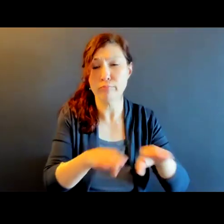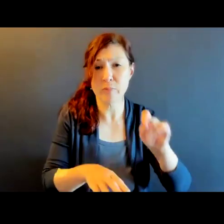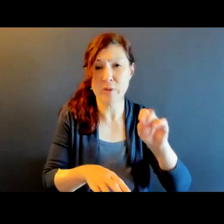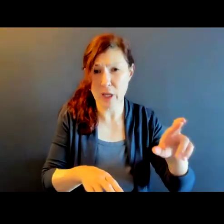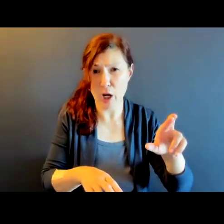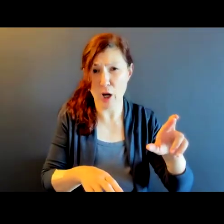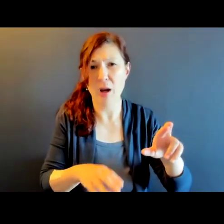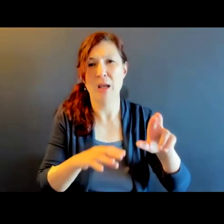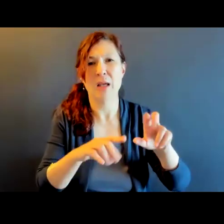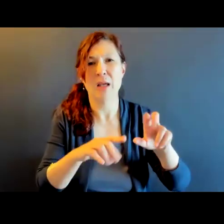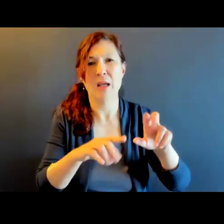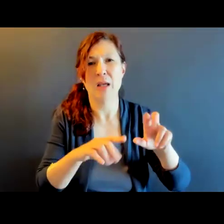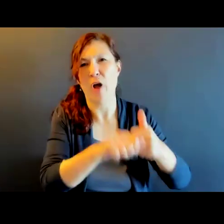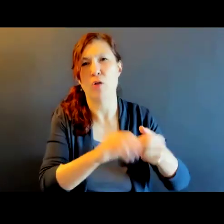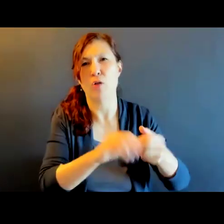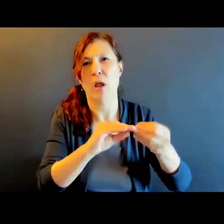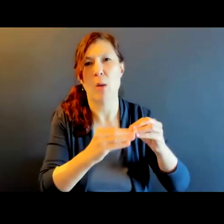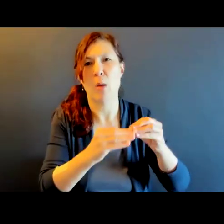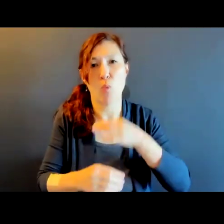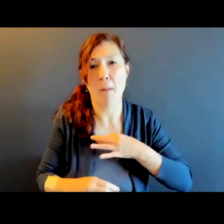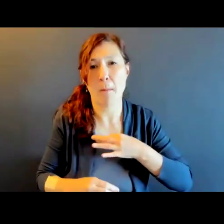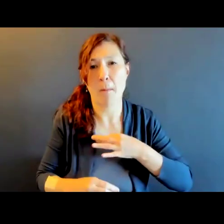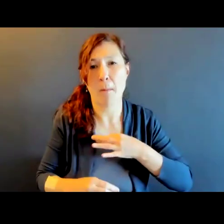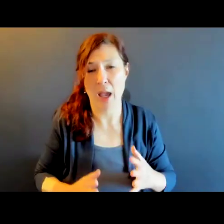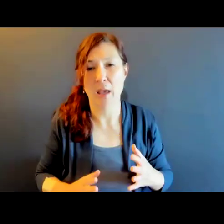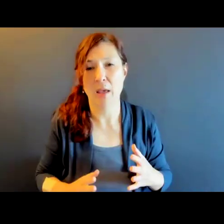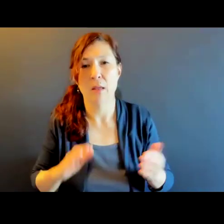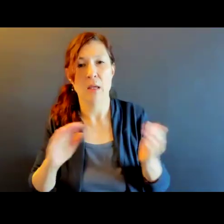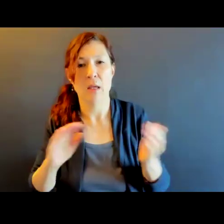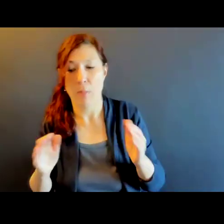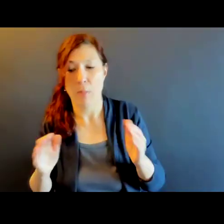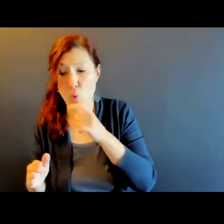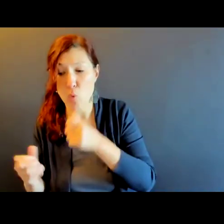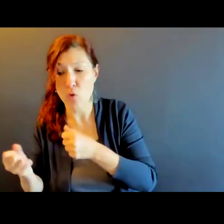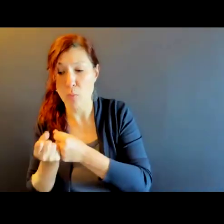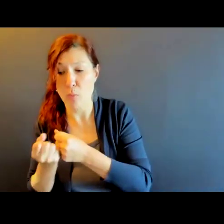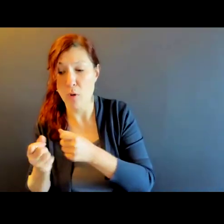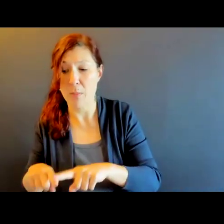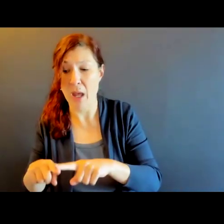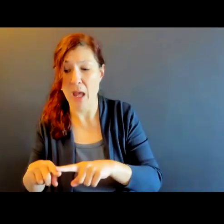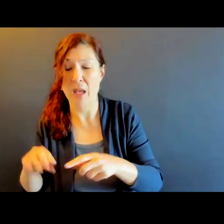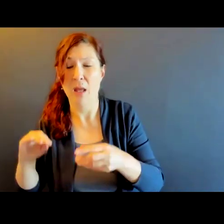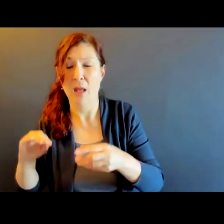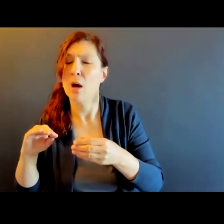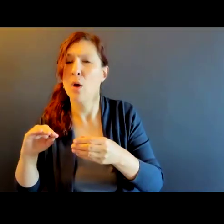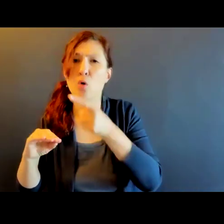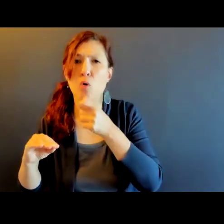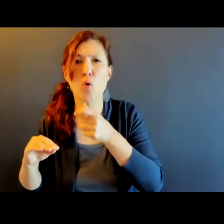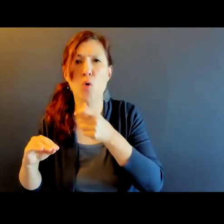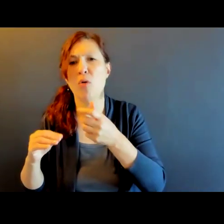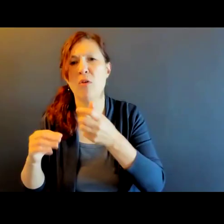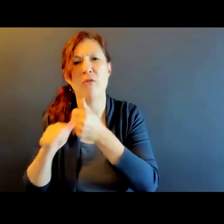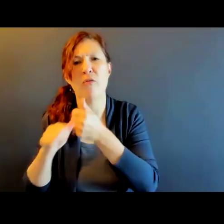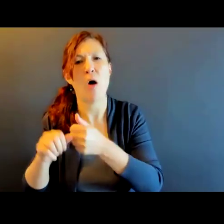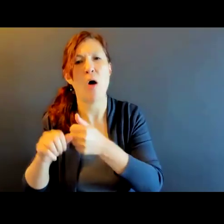on applicants, as well as what we have heard in support of continuing to size the tiers based on the population. So